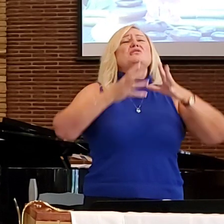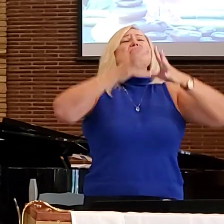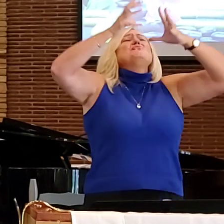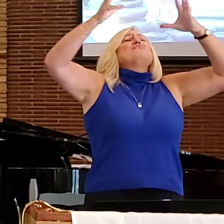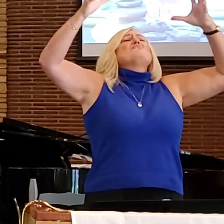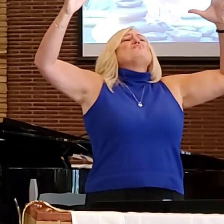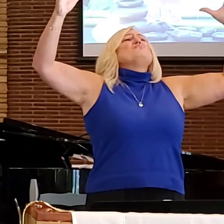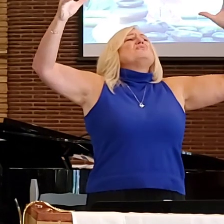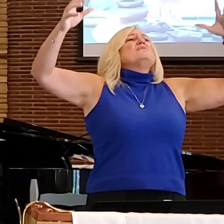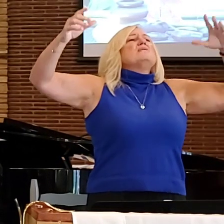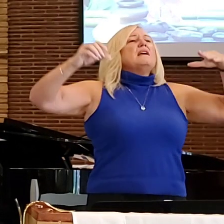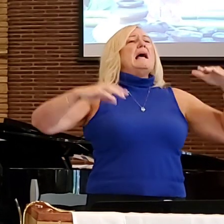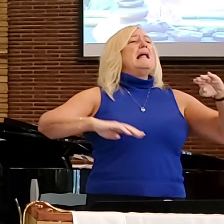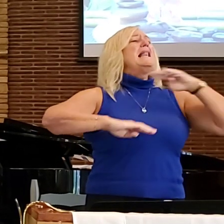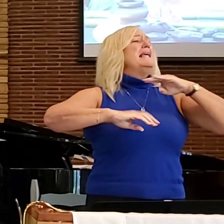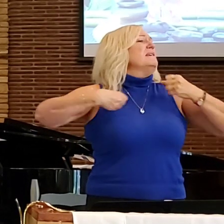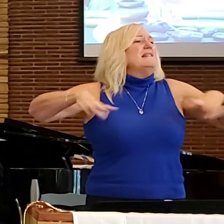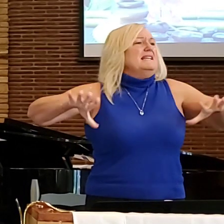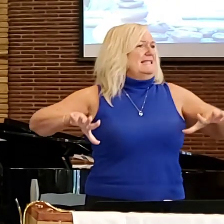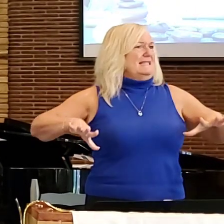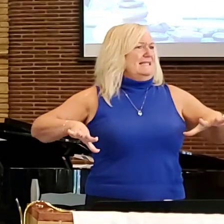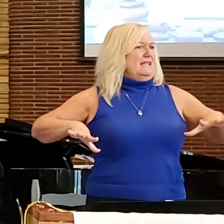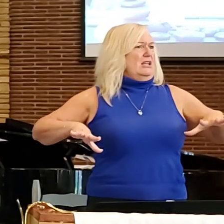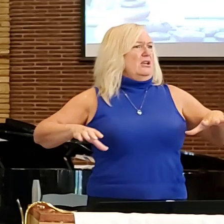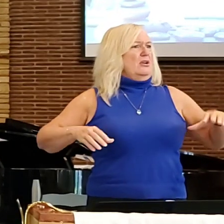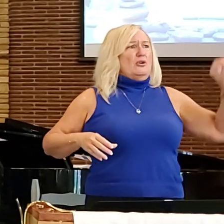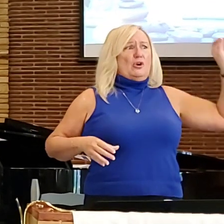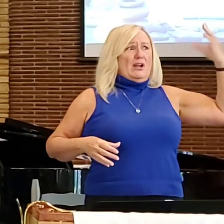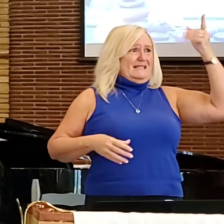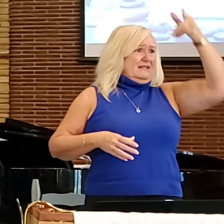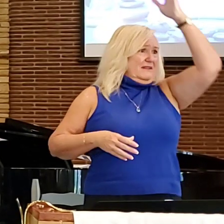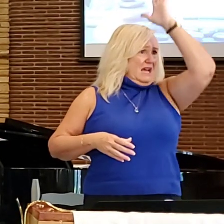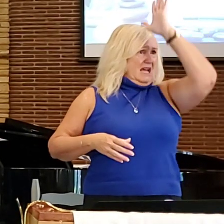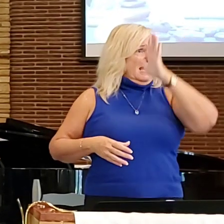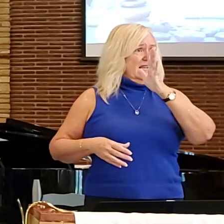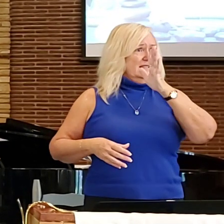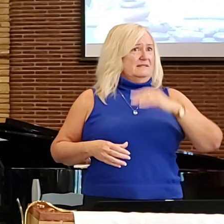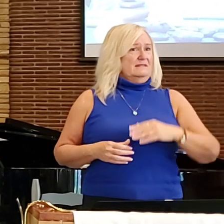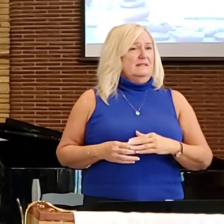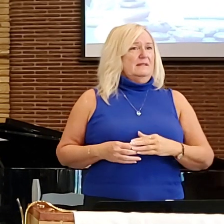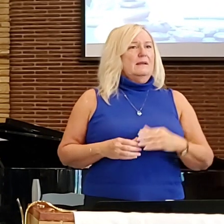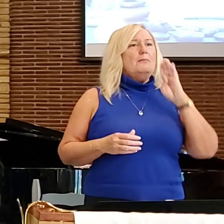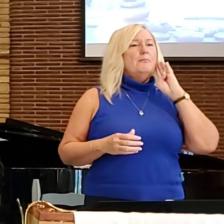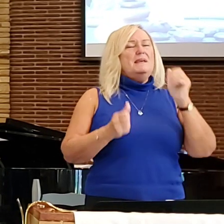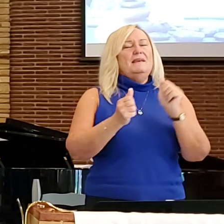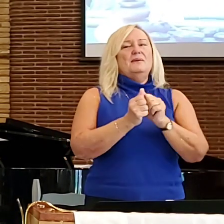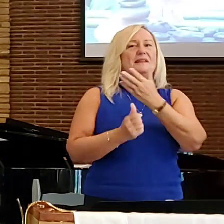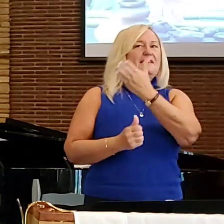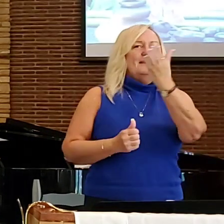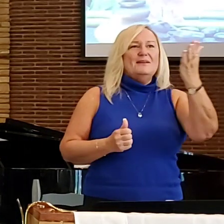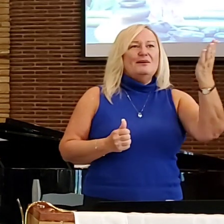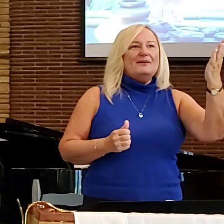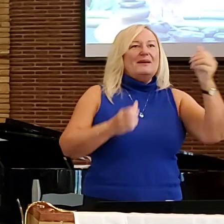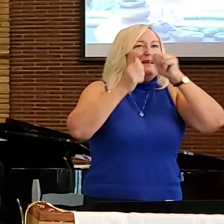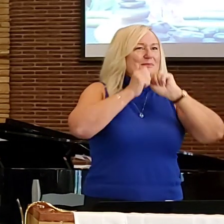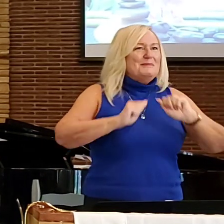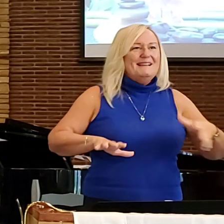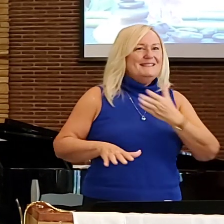huge, limitless grace of God be with you, bless